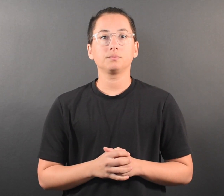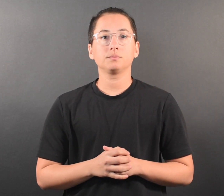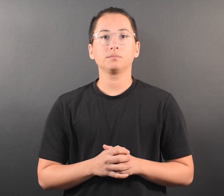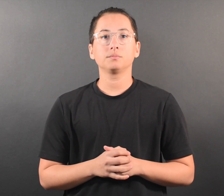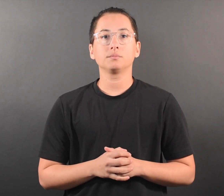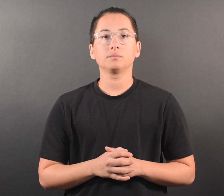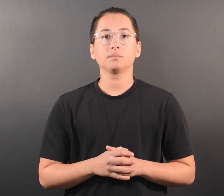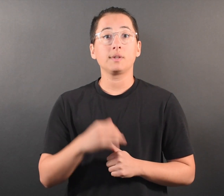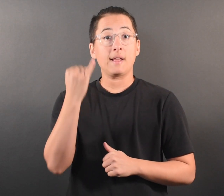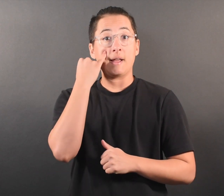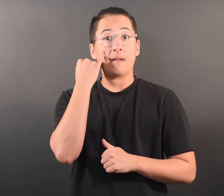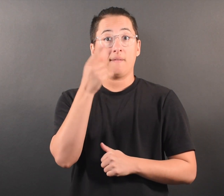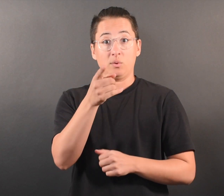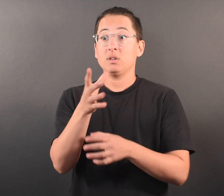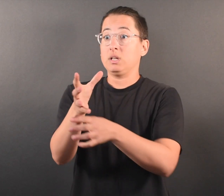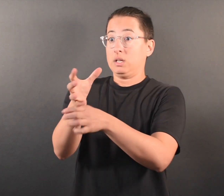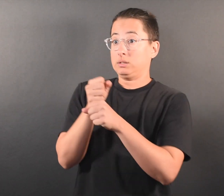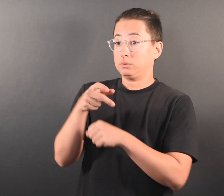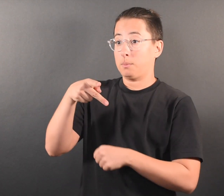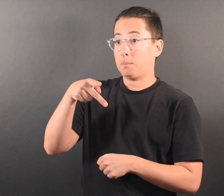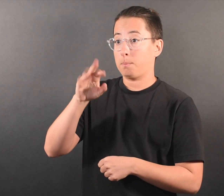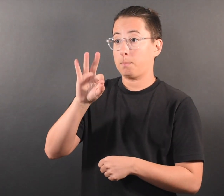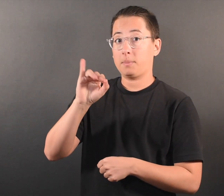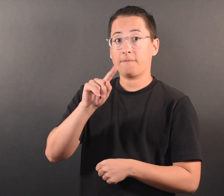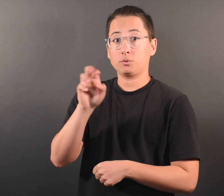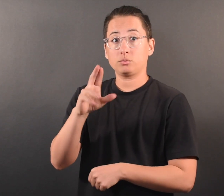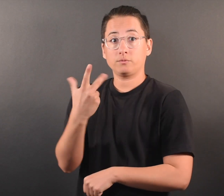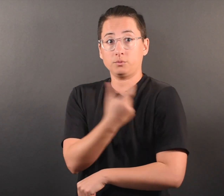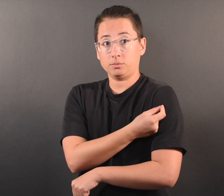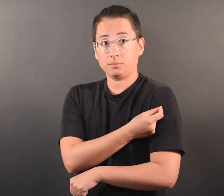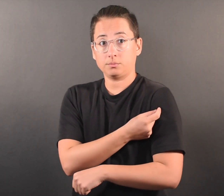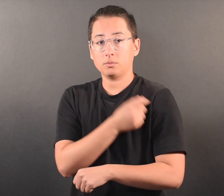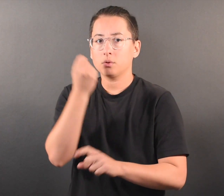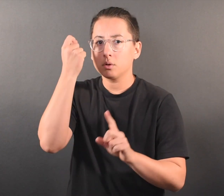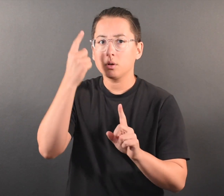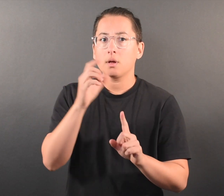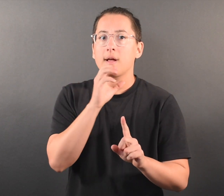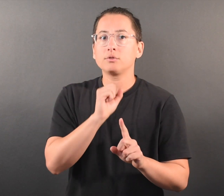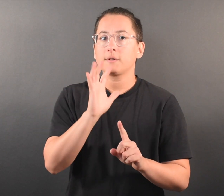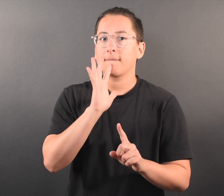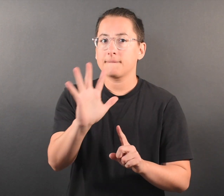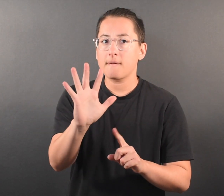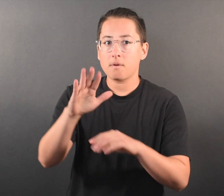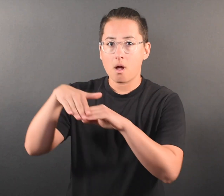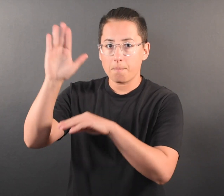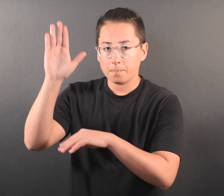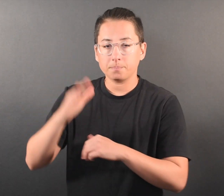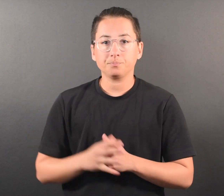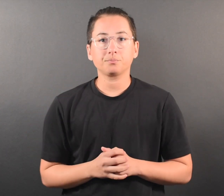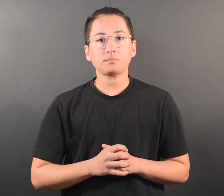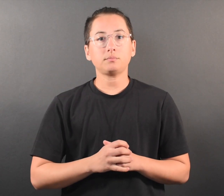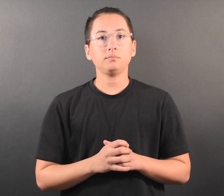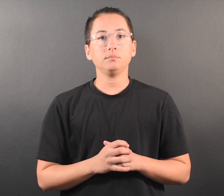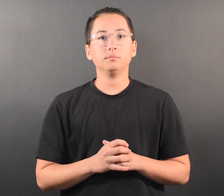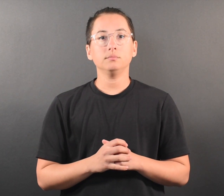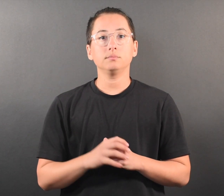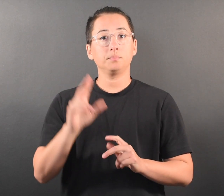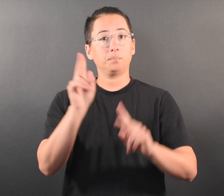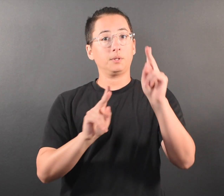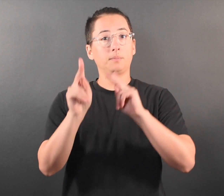If you got the Pfizer vaccine, ages 5 and up. People age 5 years